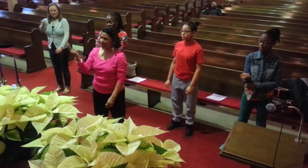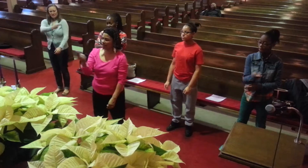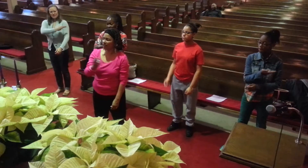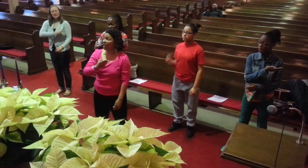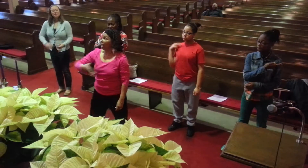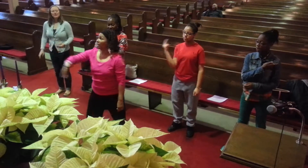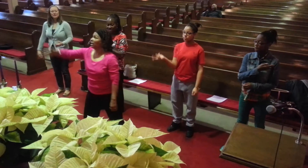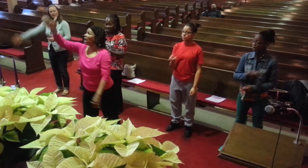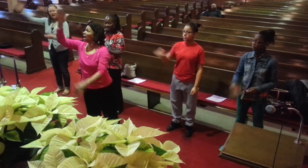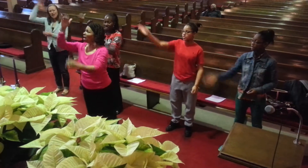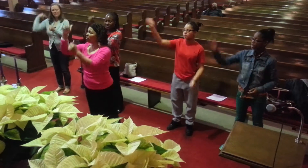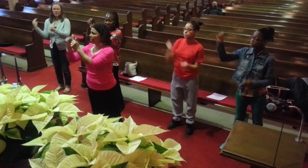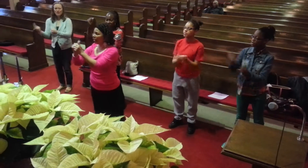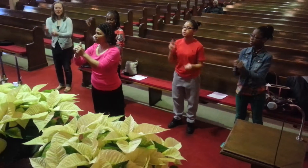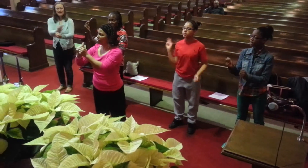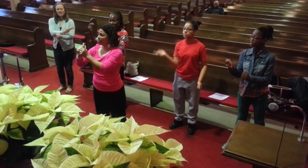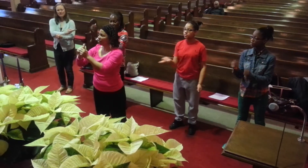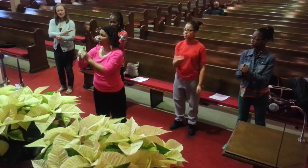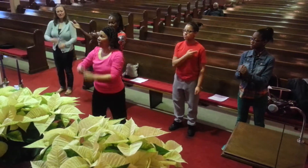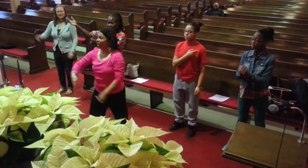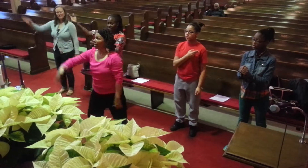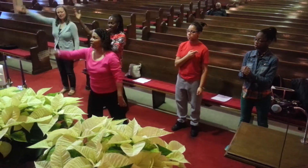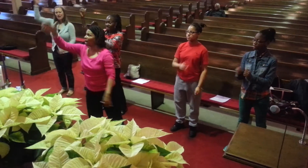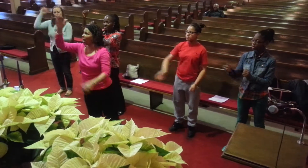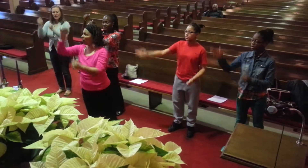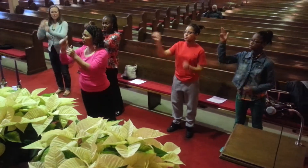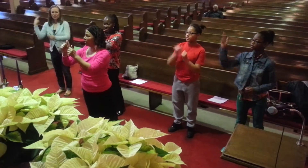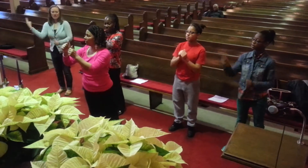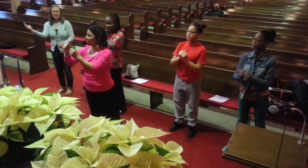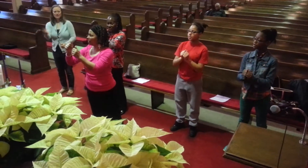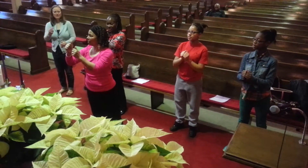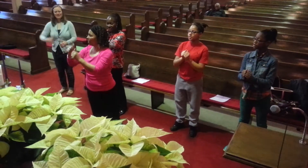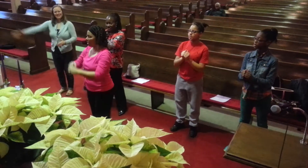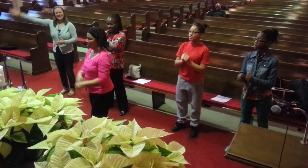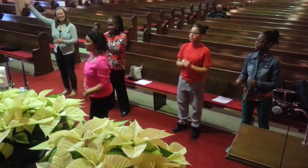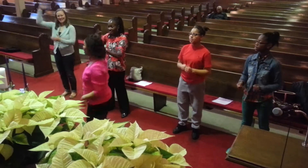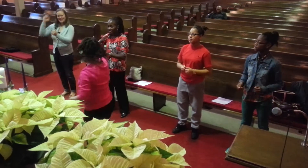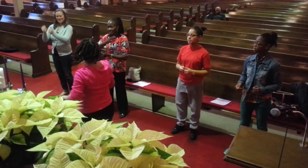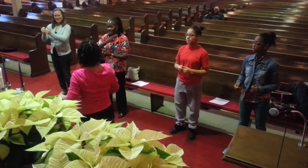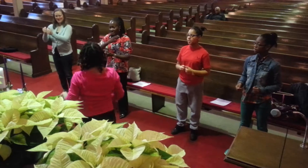Us. God with us. God with. I'm going to stop you, okay?